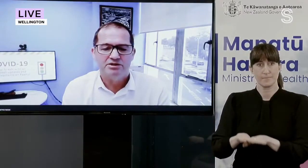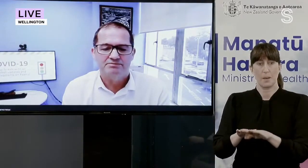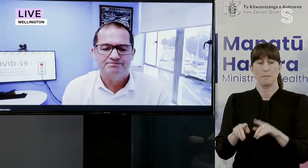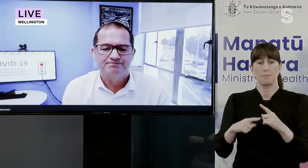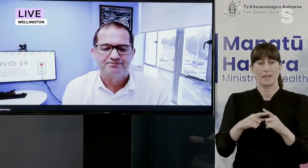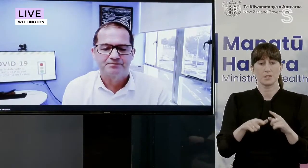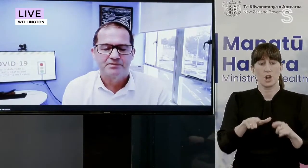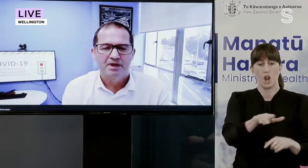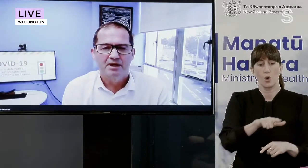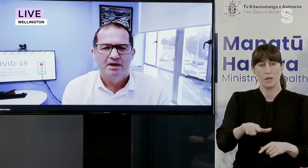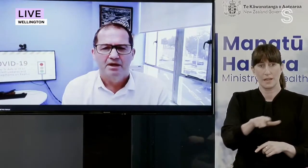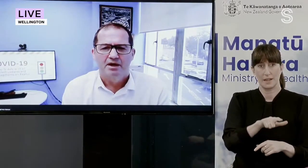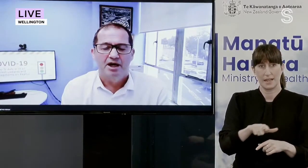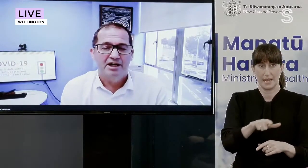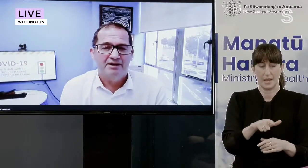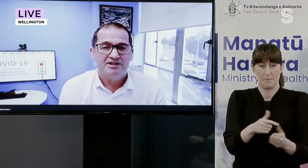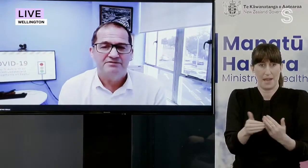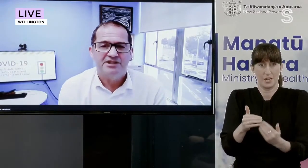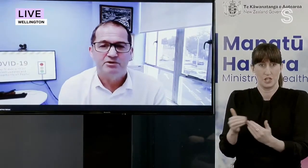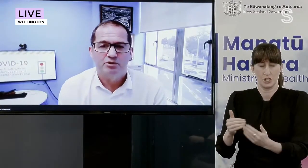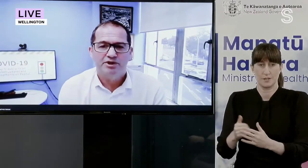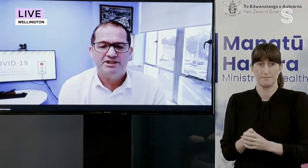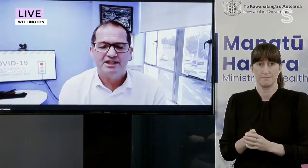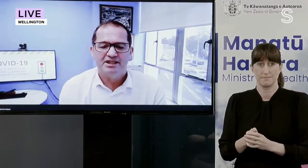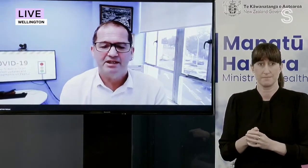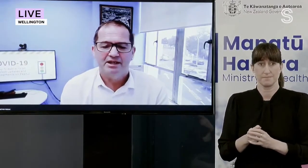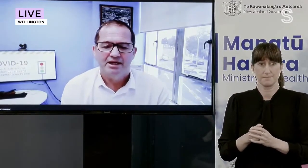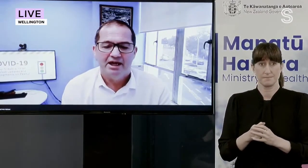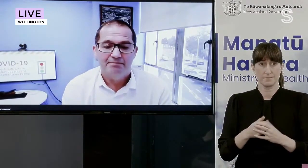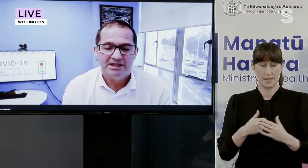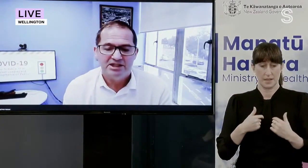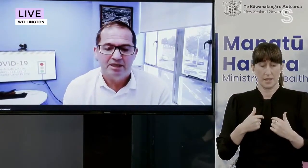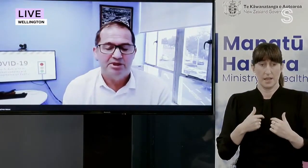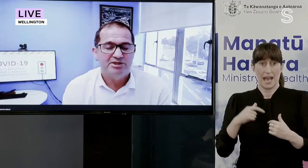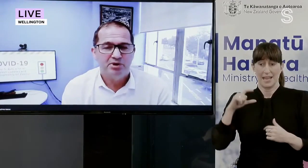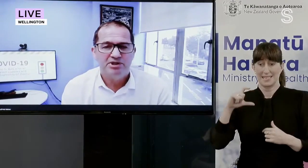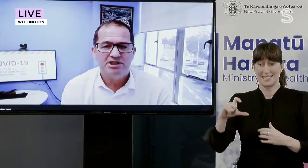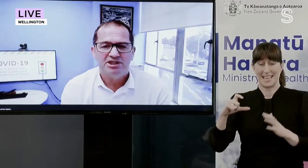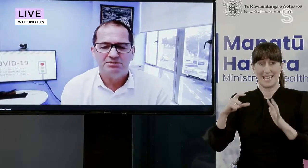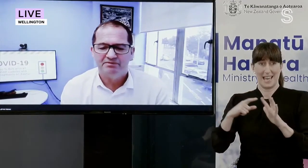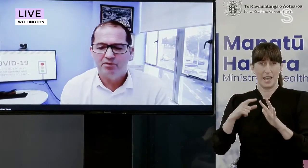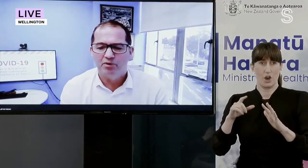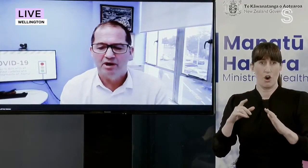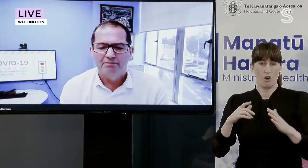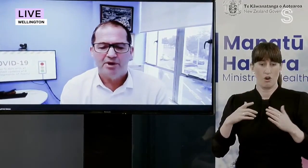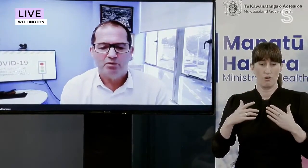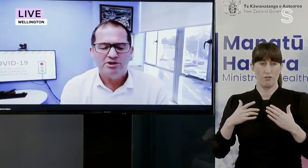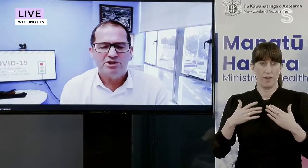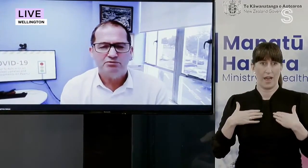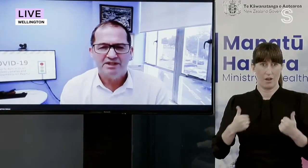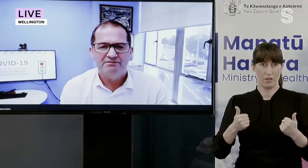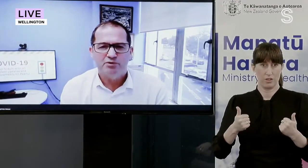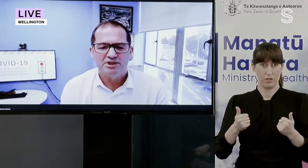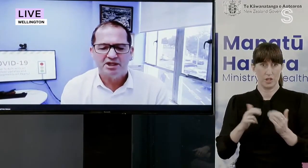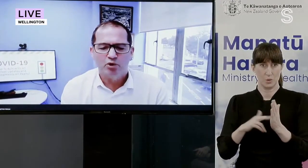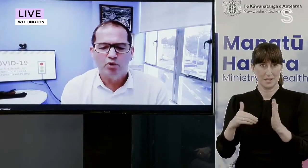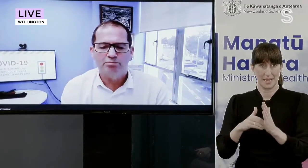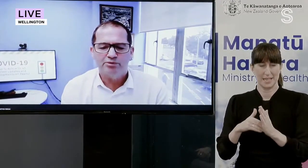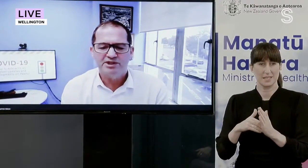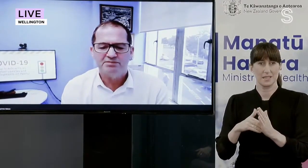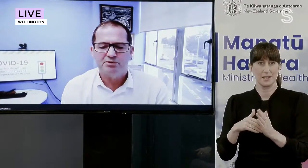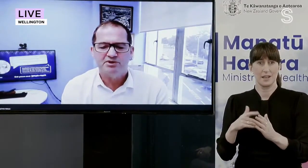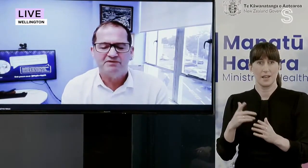managed. I know our Te Whatu CE, Margie Up, has spoken to this before, but I wanted to reinforce the